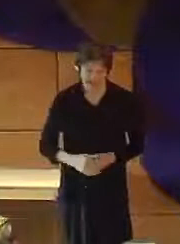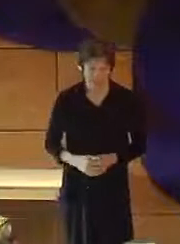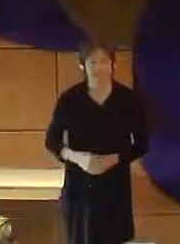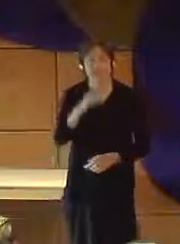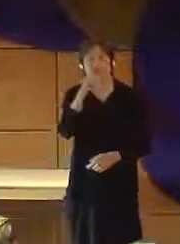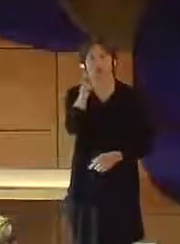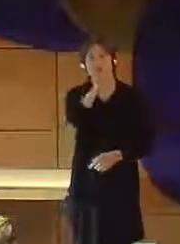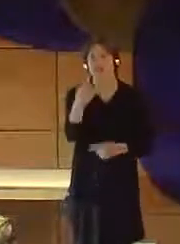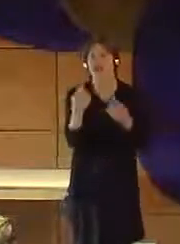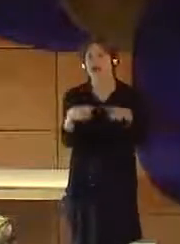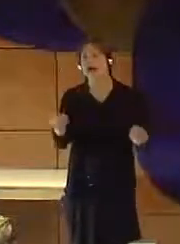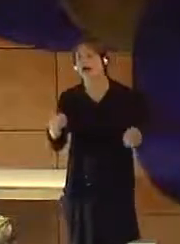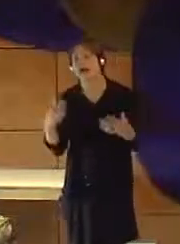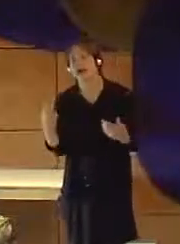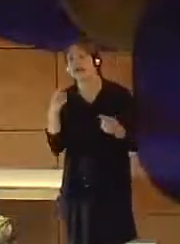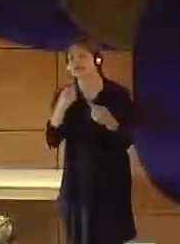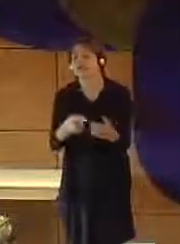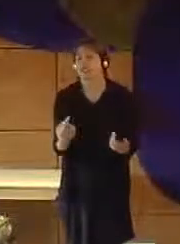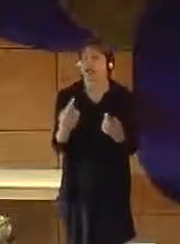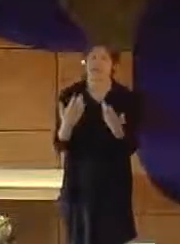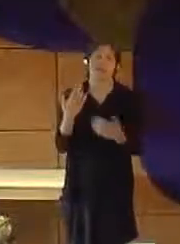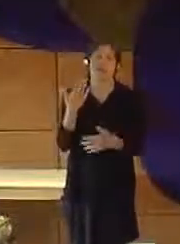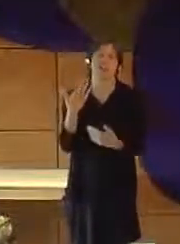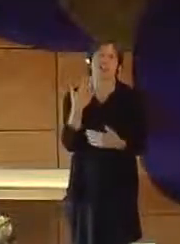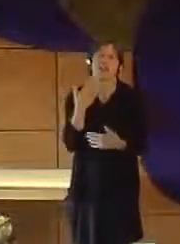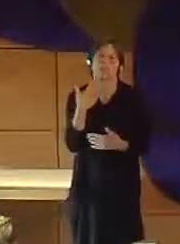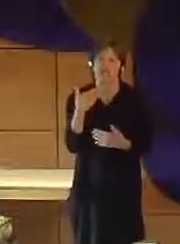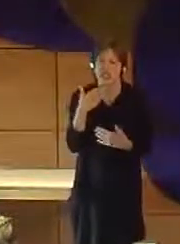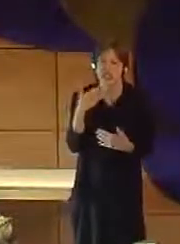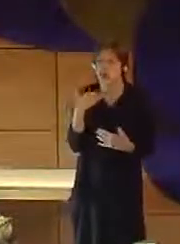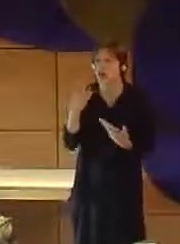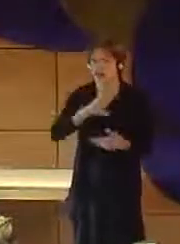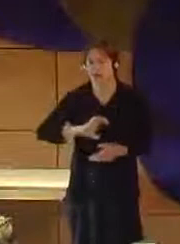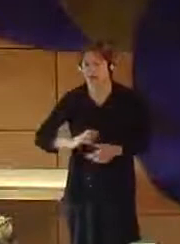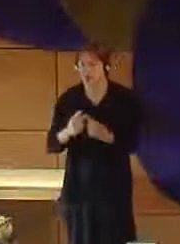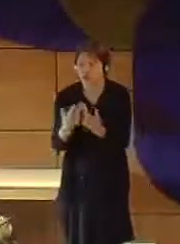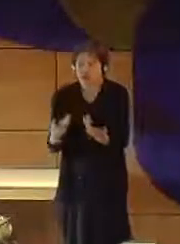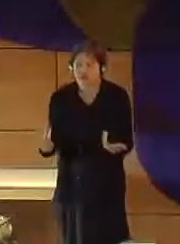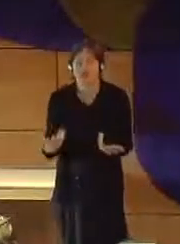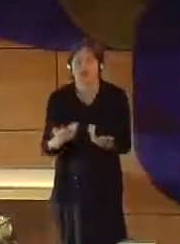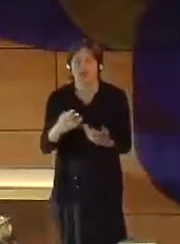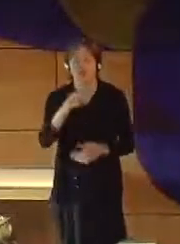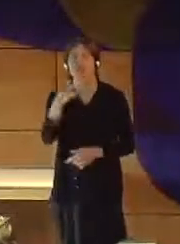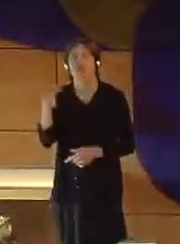fine. So there's been lots of debates. The first debate is, if you give testosterone to put